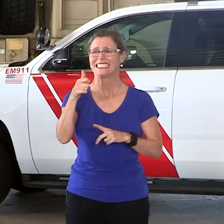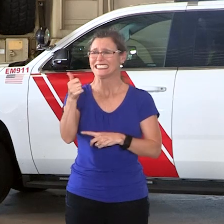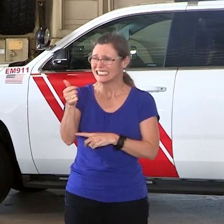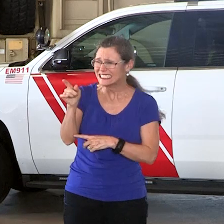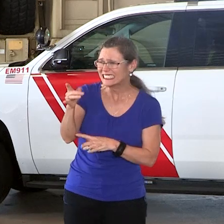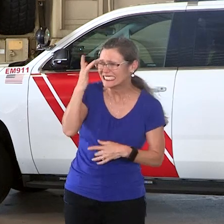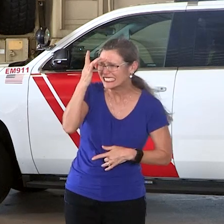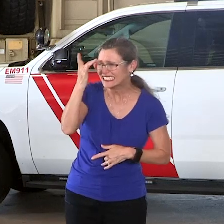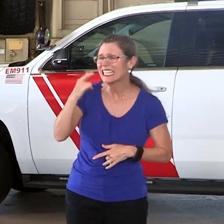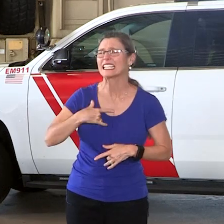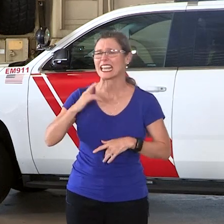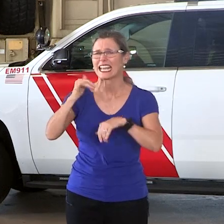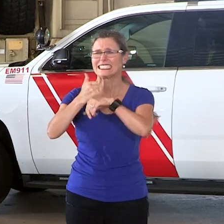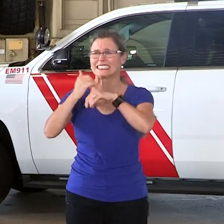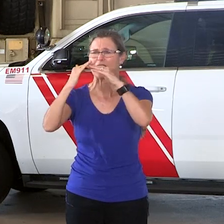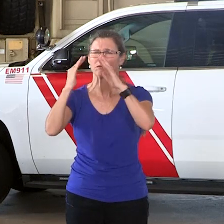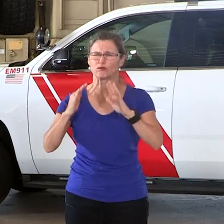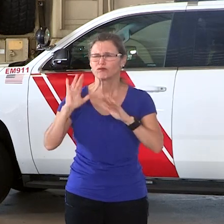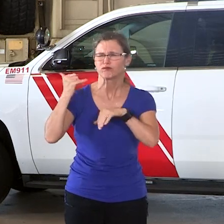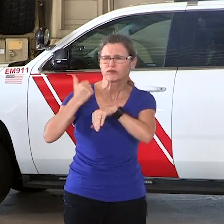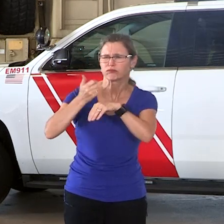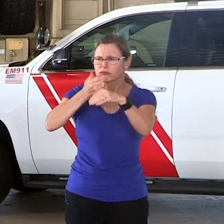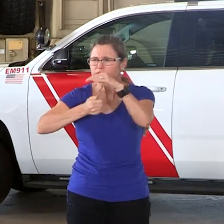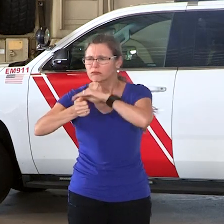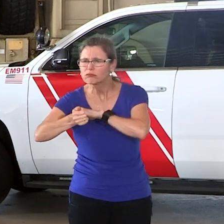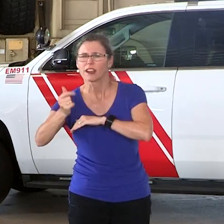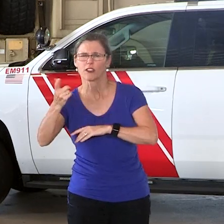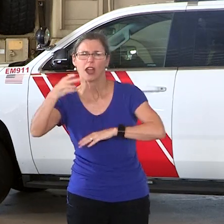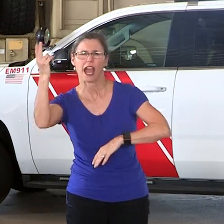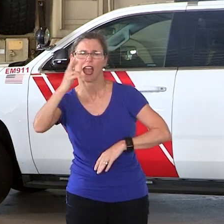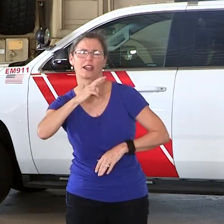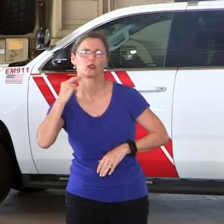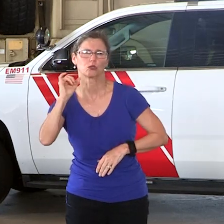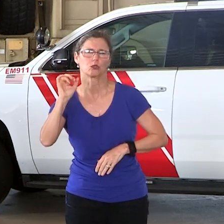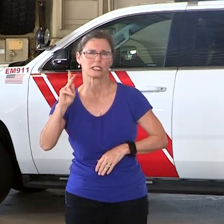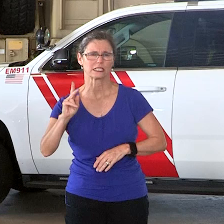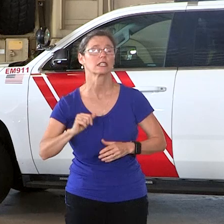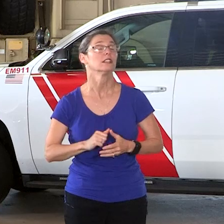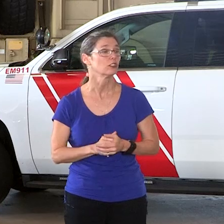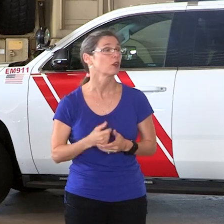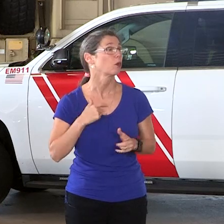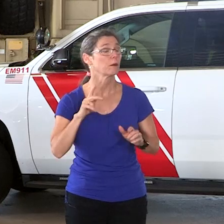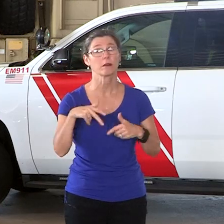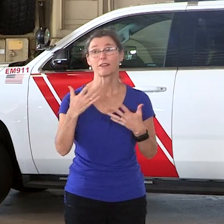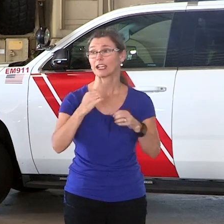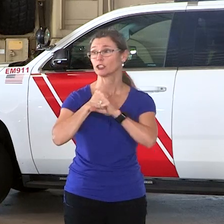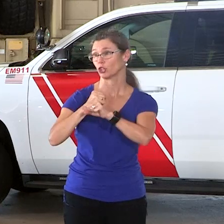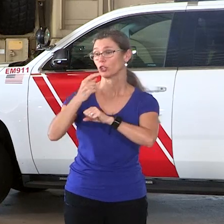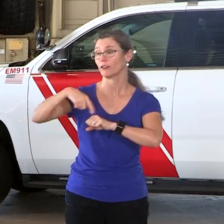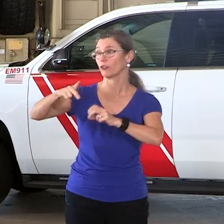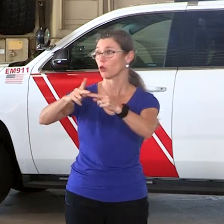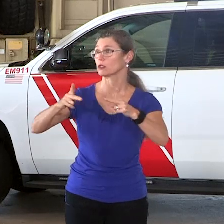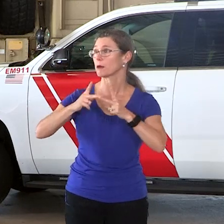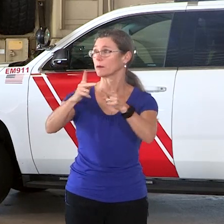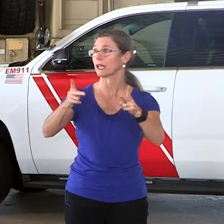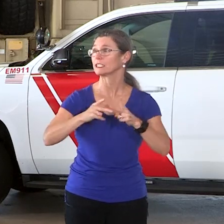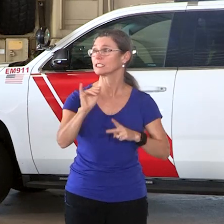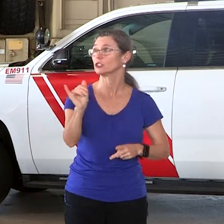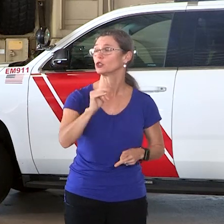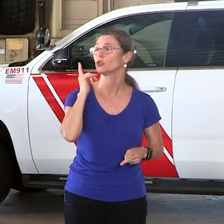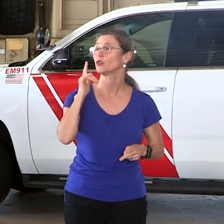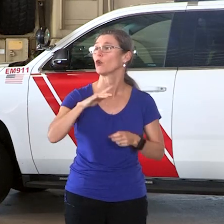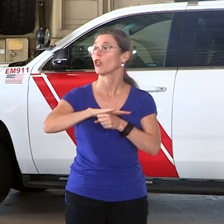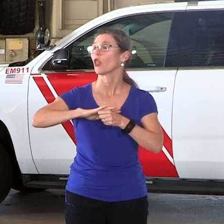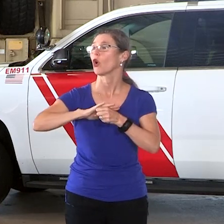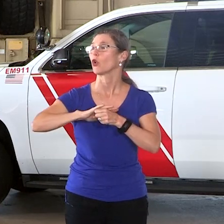infected can go if they have high-risk people in their families. So, we provide the security for those sites in support of the local authorities there